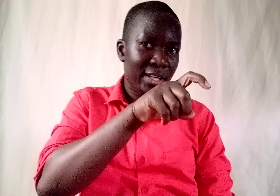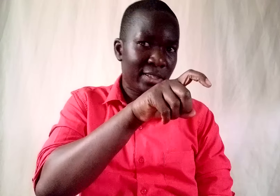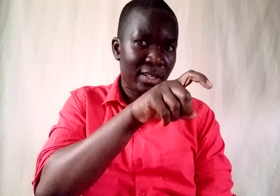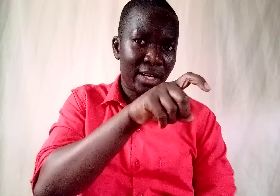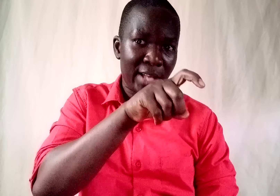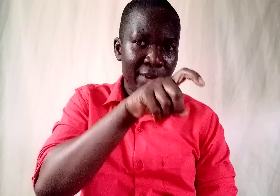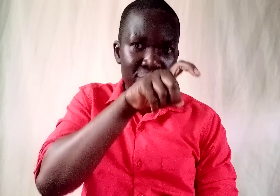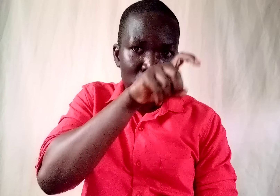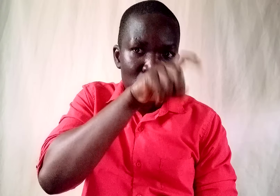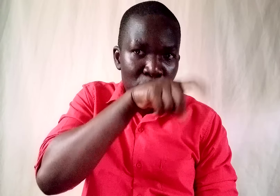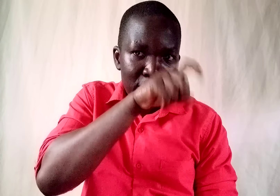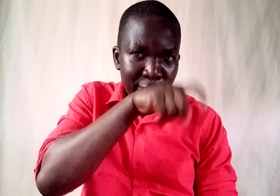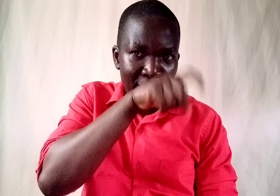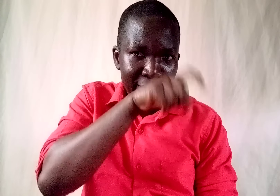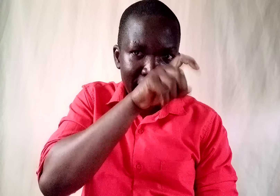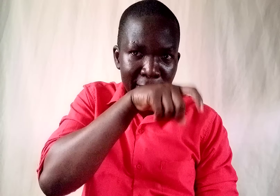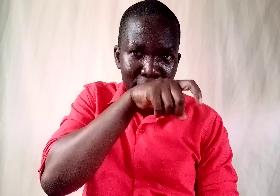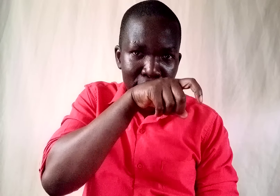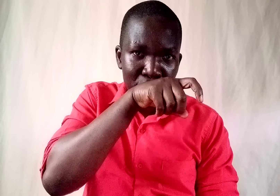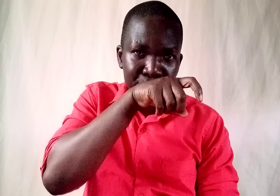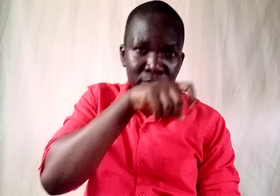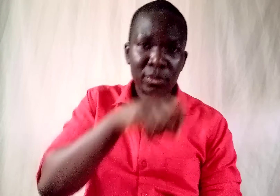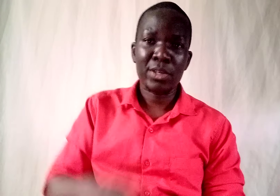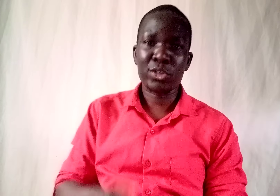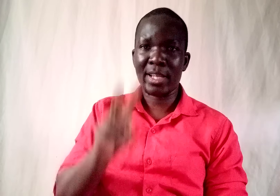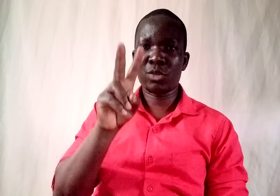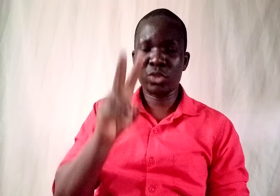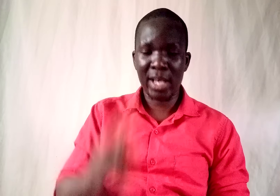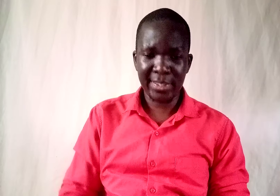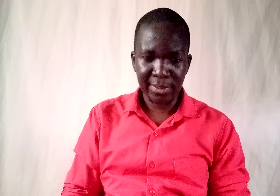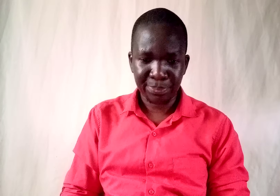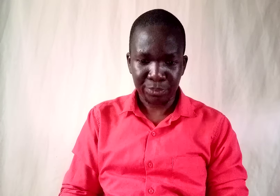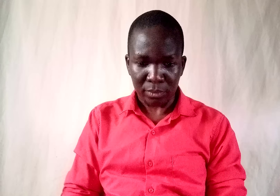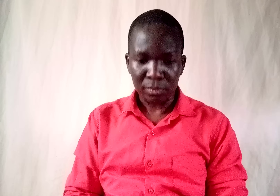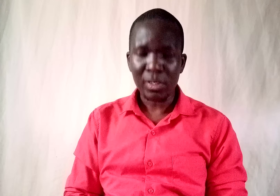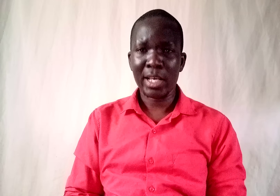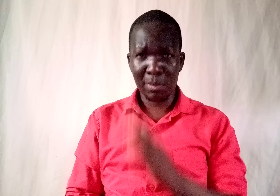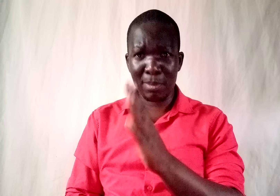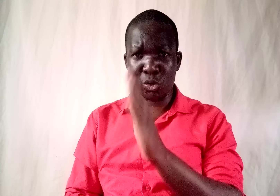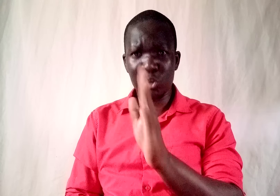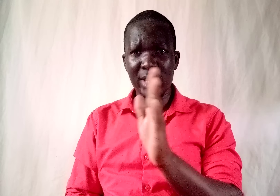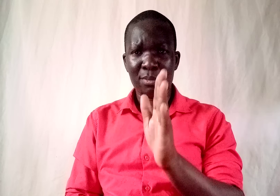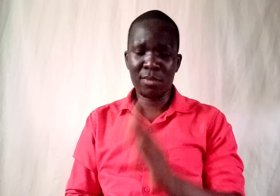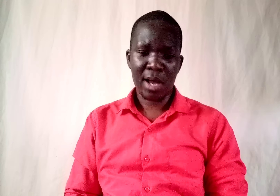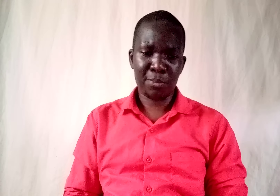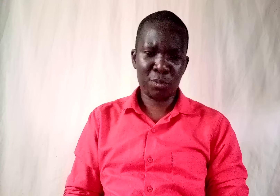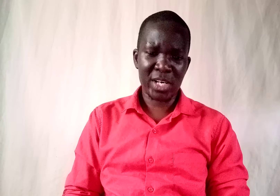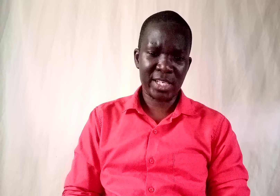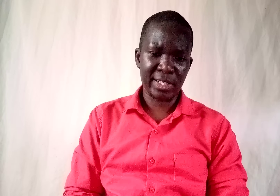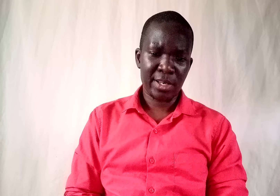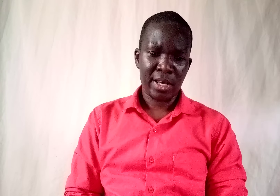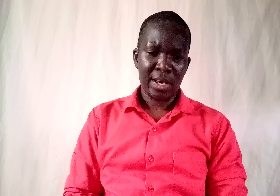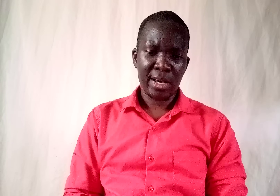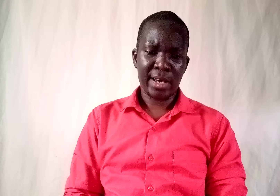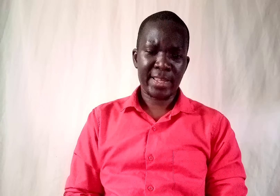has life, that's how we sign it. Those are the two signs. Remember to use them appropriately. And the